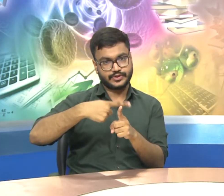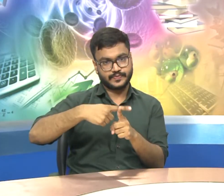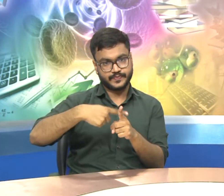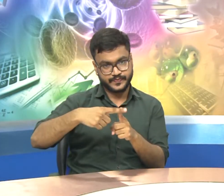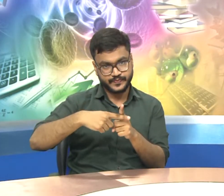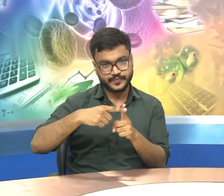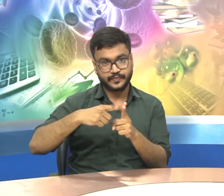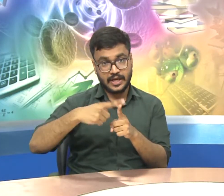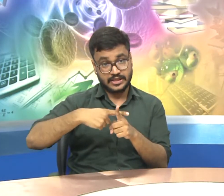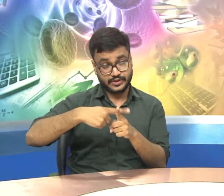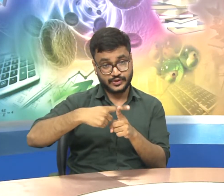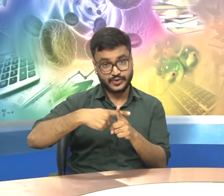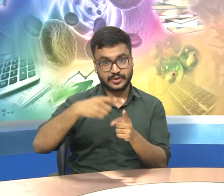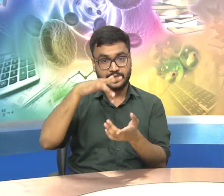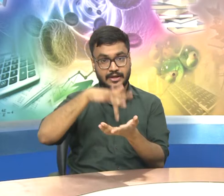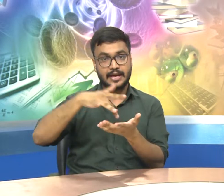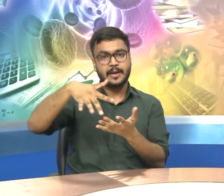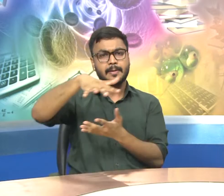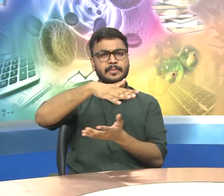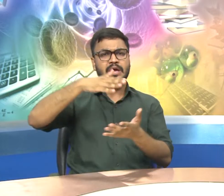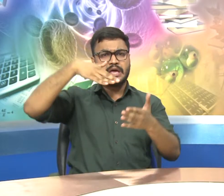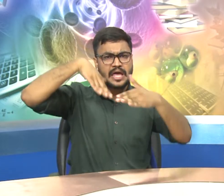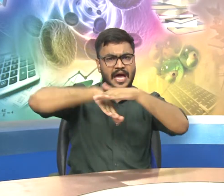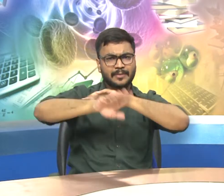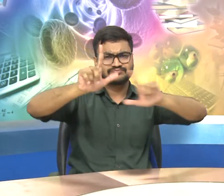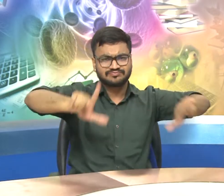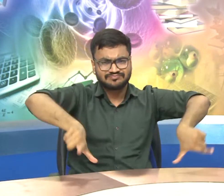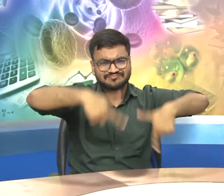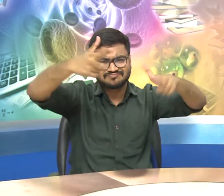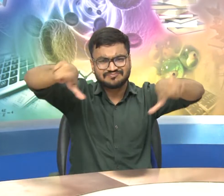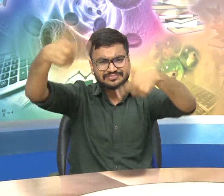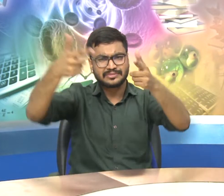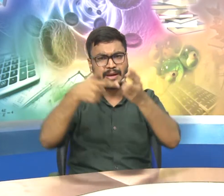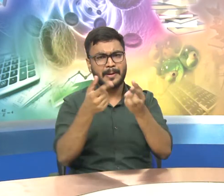The peppered moth is a common moth found in England.